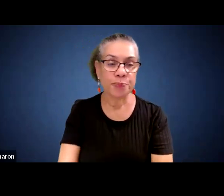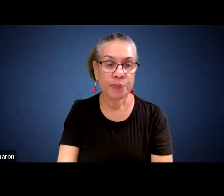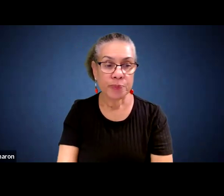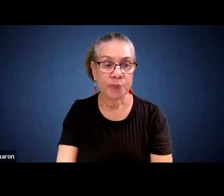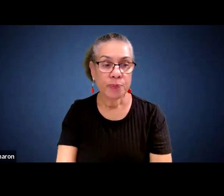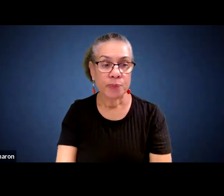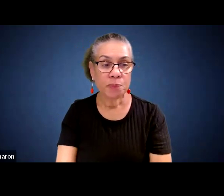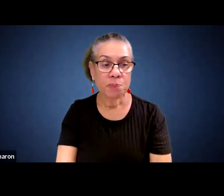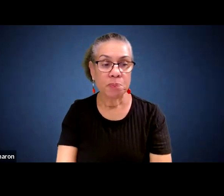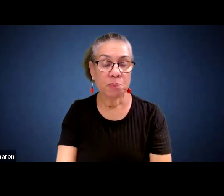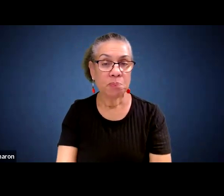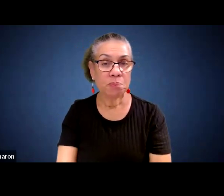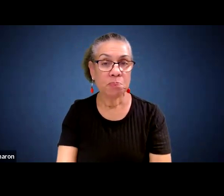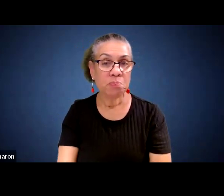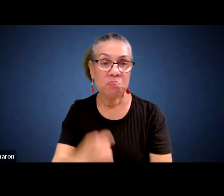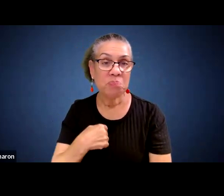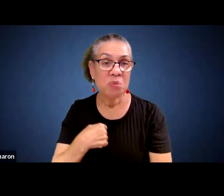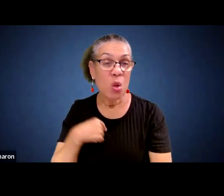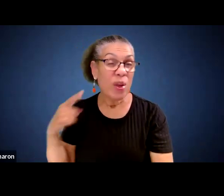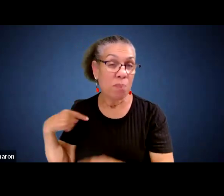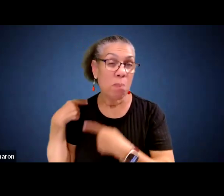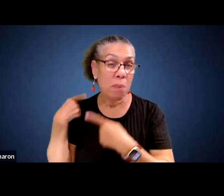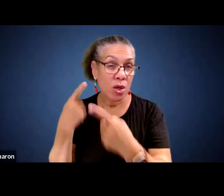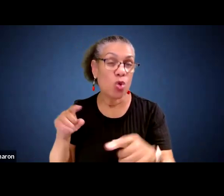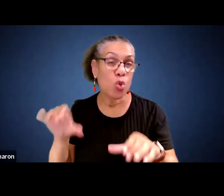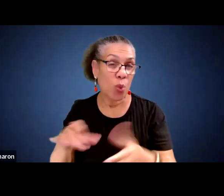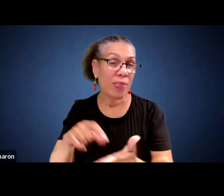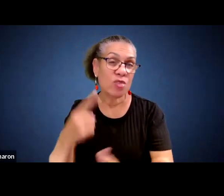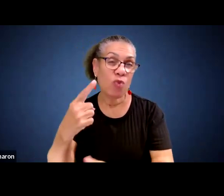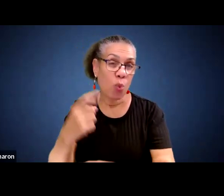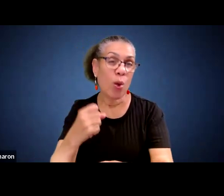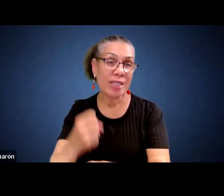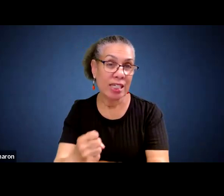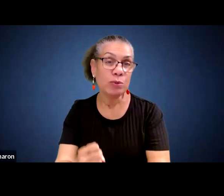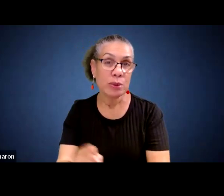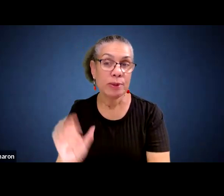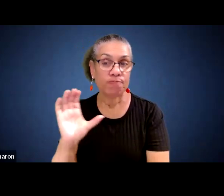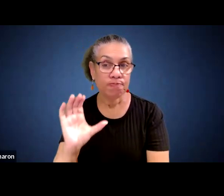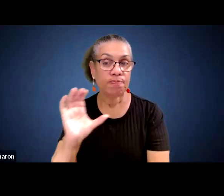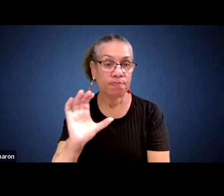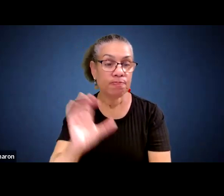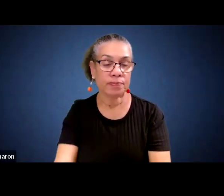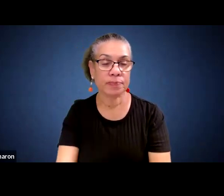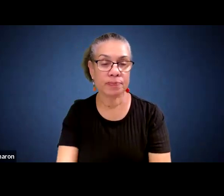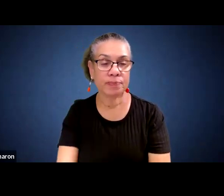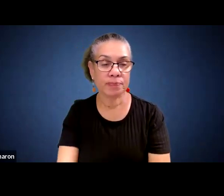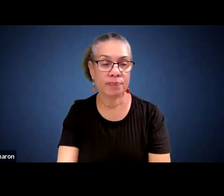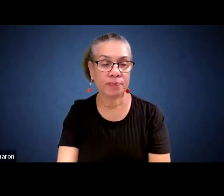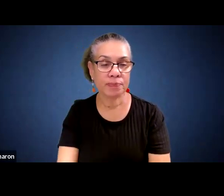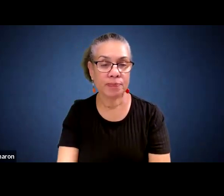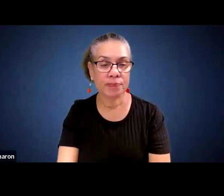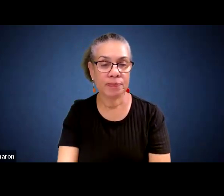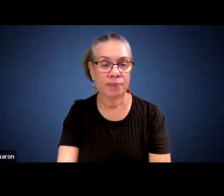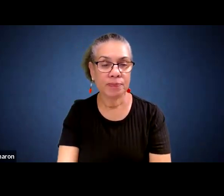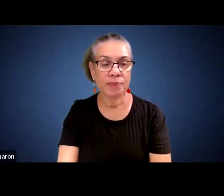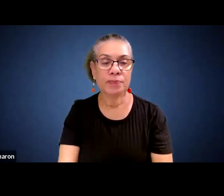this is not something overnight. We've been looking at this for about a year. Mhm. And Chair Robinson, I appreciate the question. I think